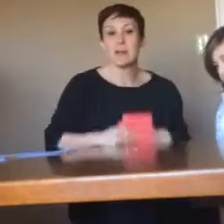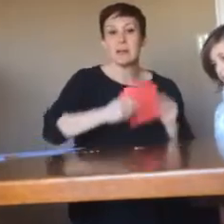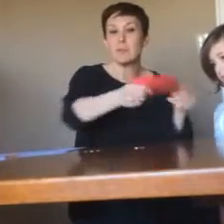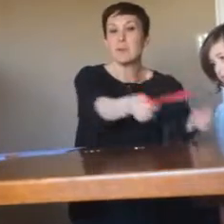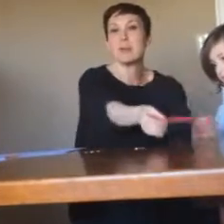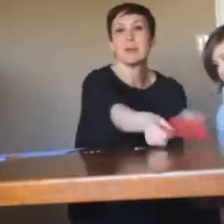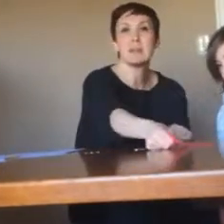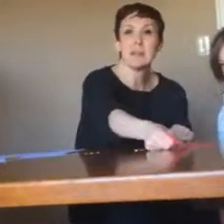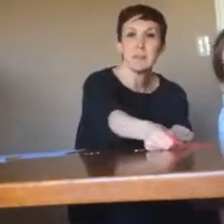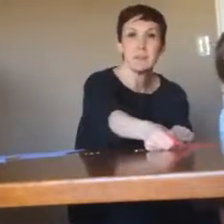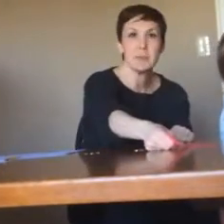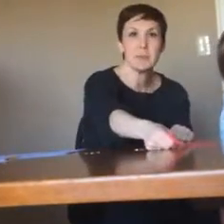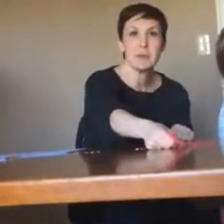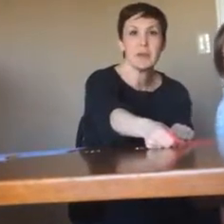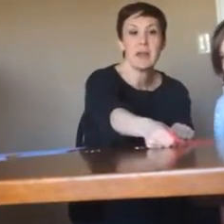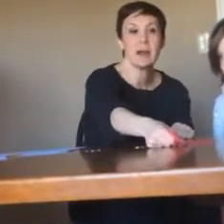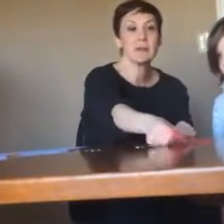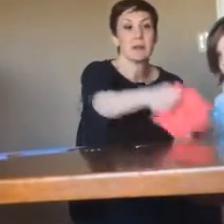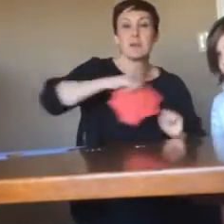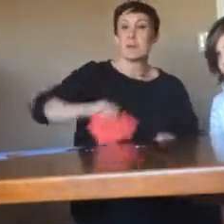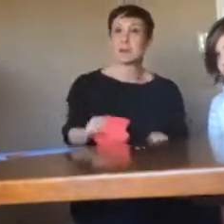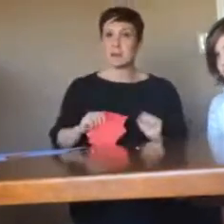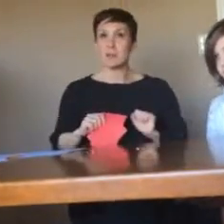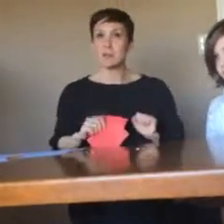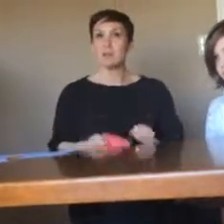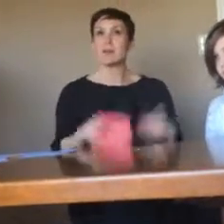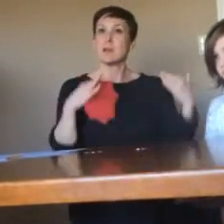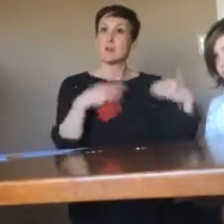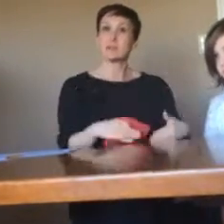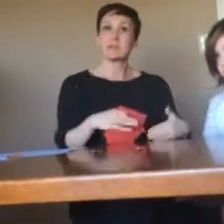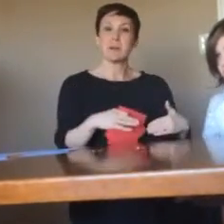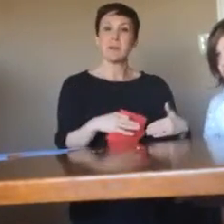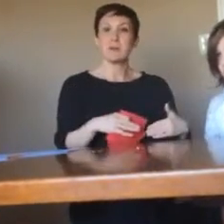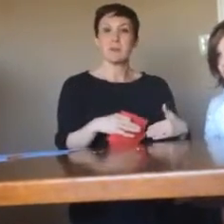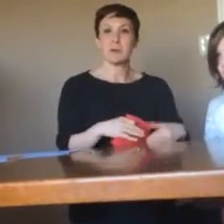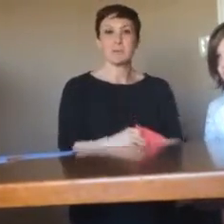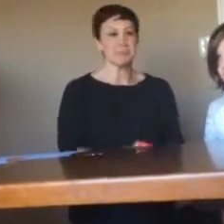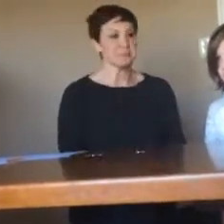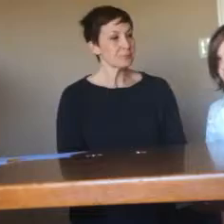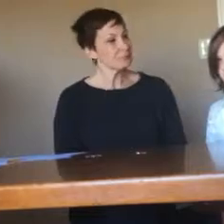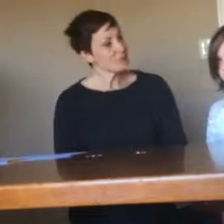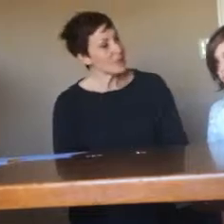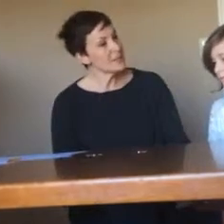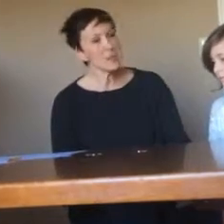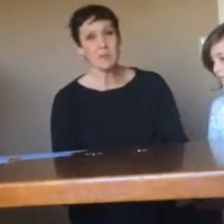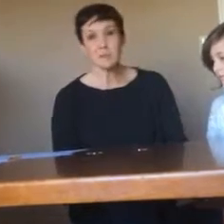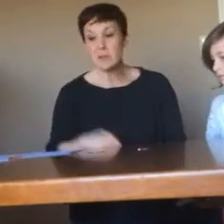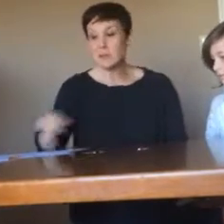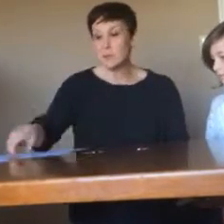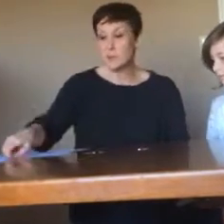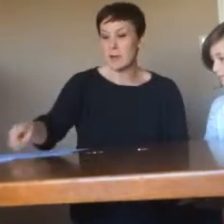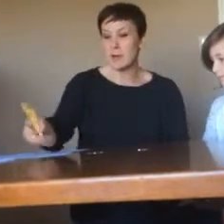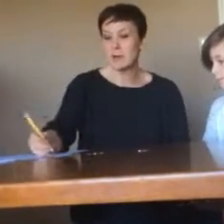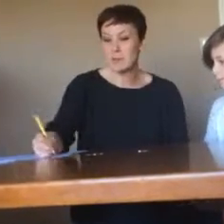I didn't keep the red out there. I want to clear the board. We're starting over. So here's our third one.